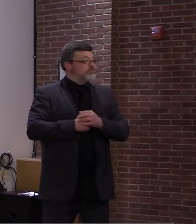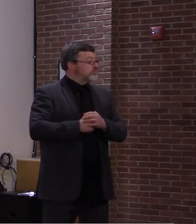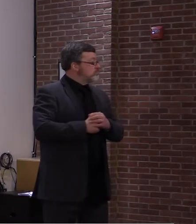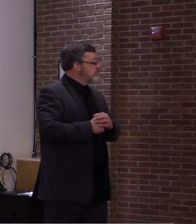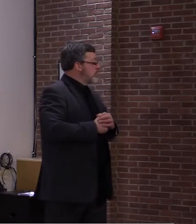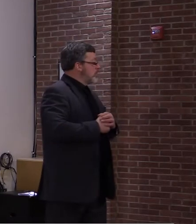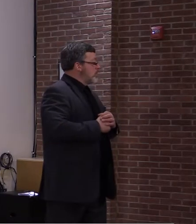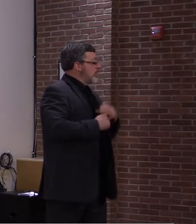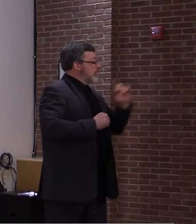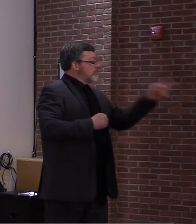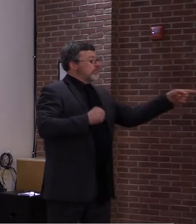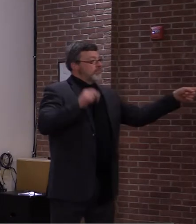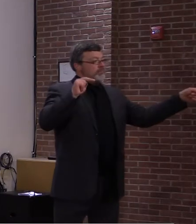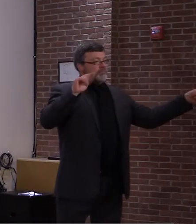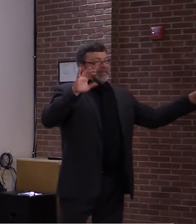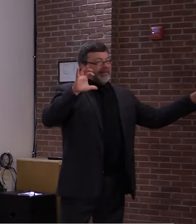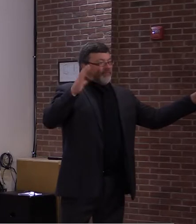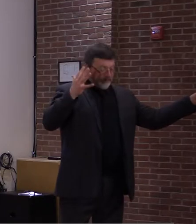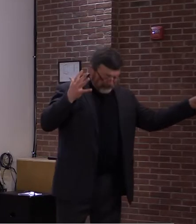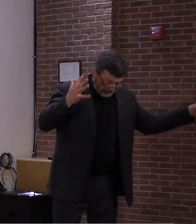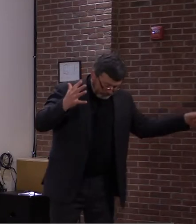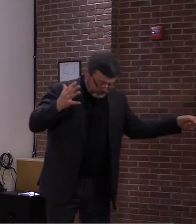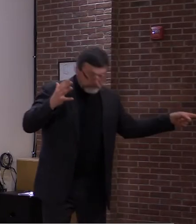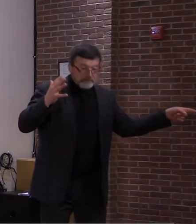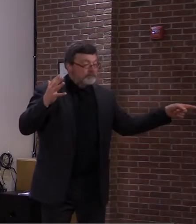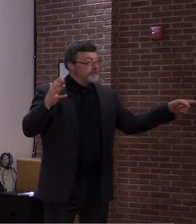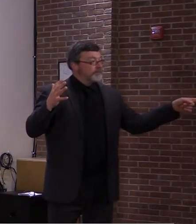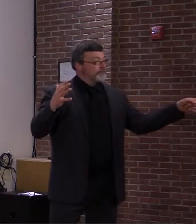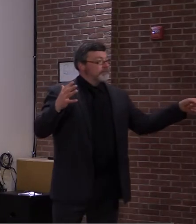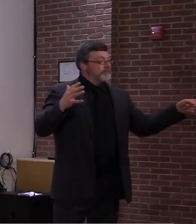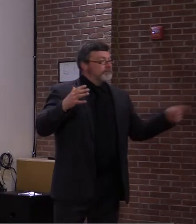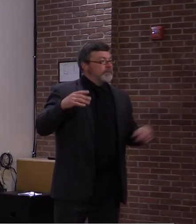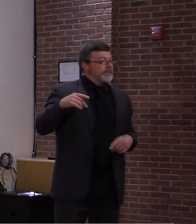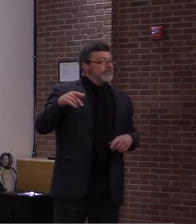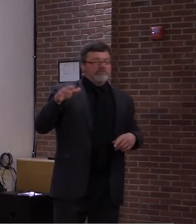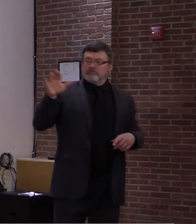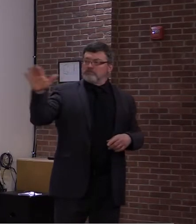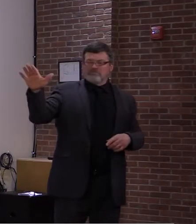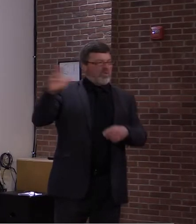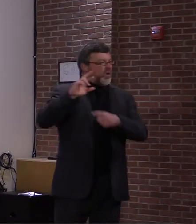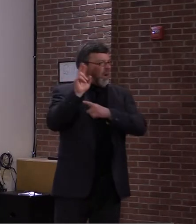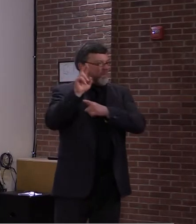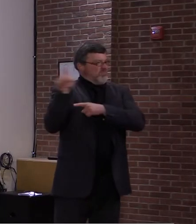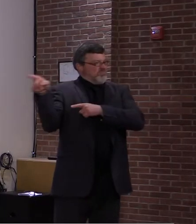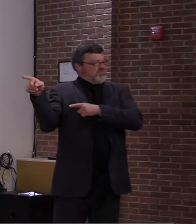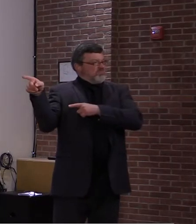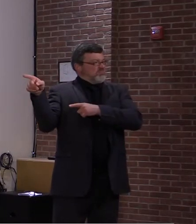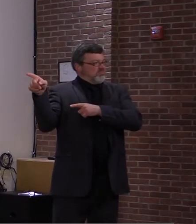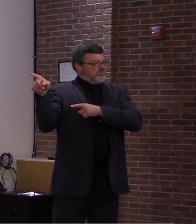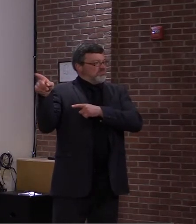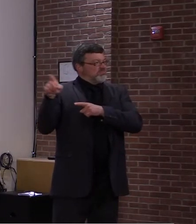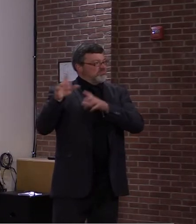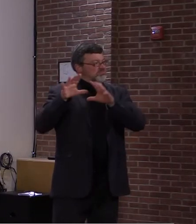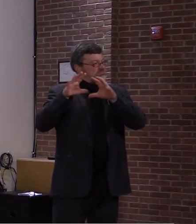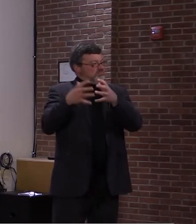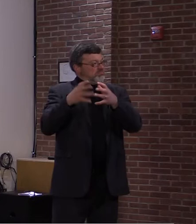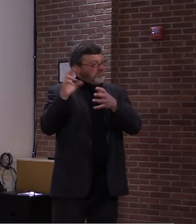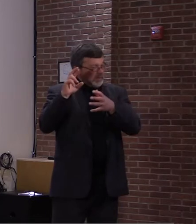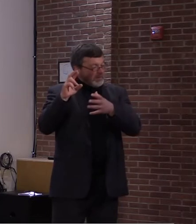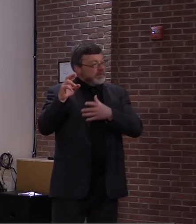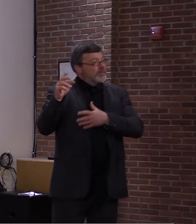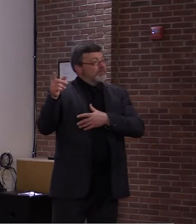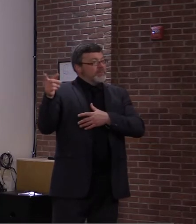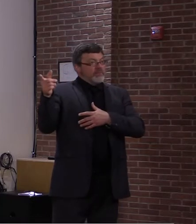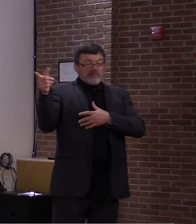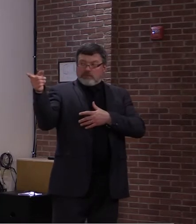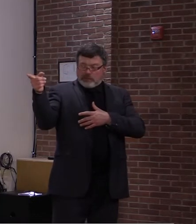Governor Scott, how does your party feel about the Supreme Court potentially overturning Roe v. Wade? Have you heard anything from members